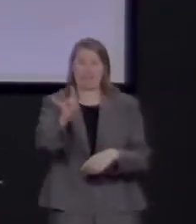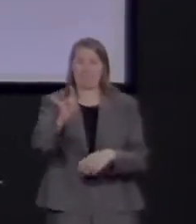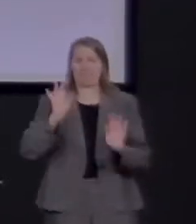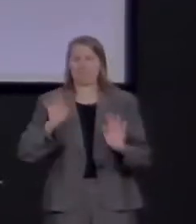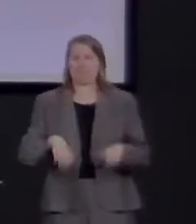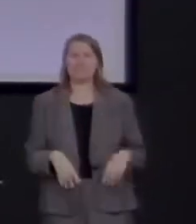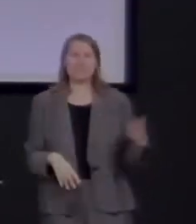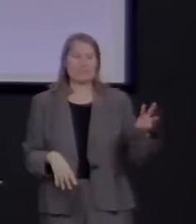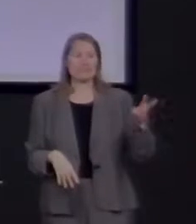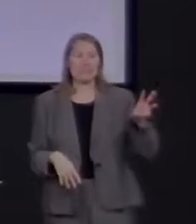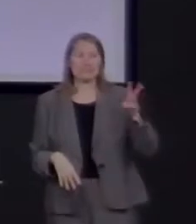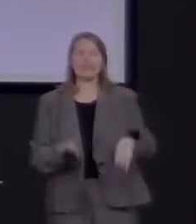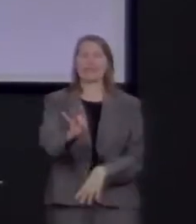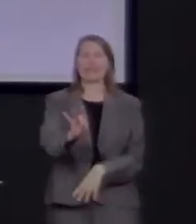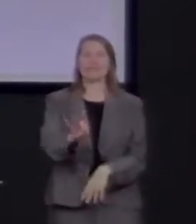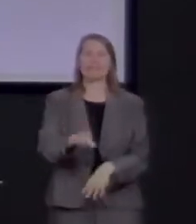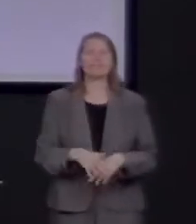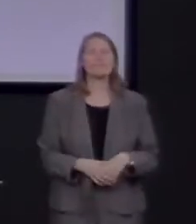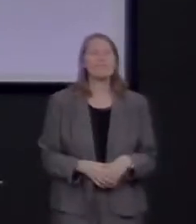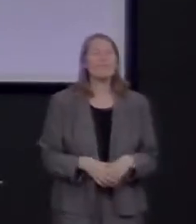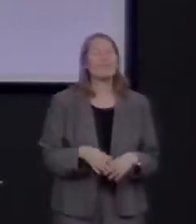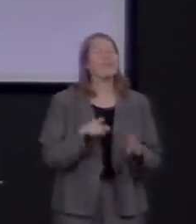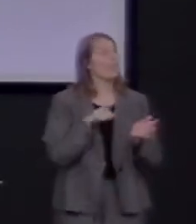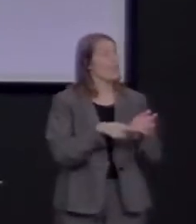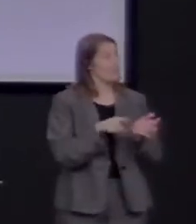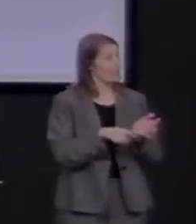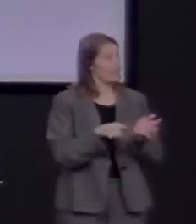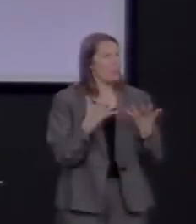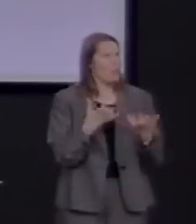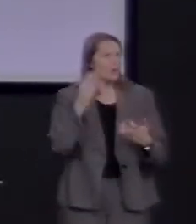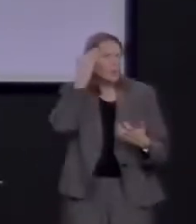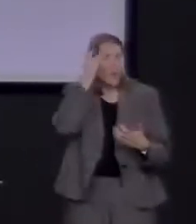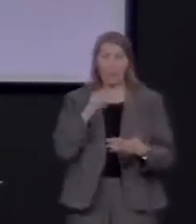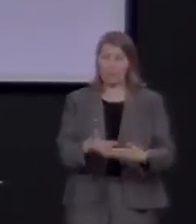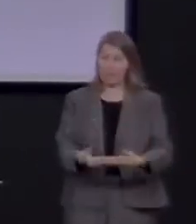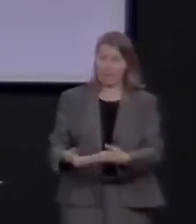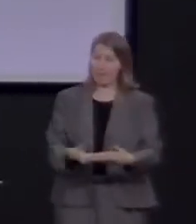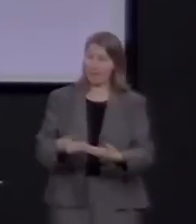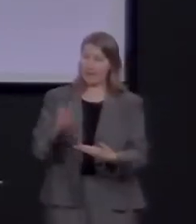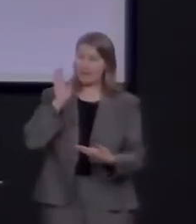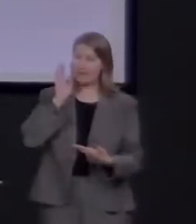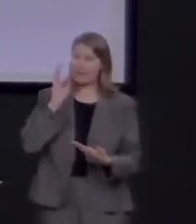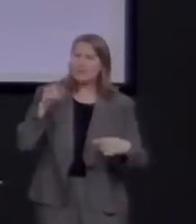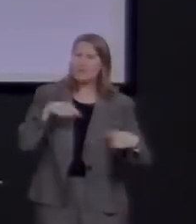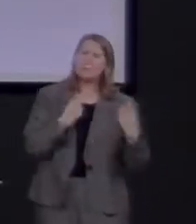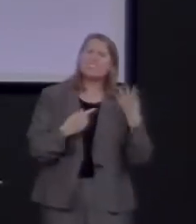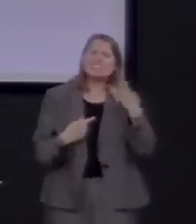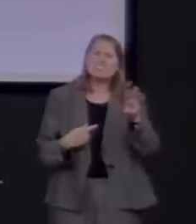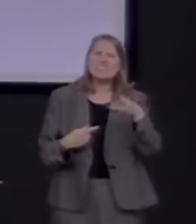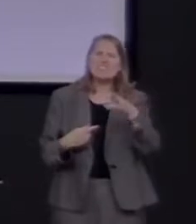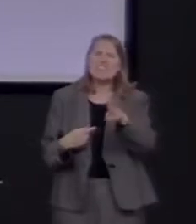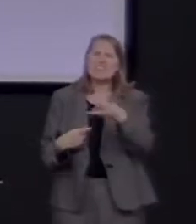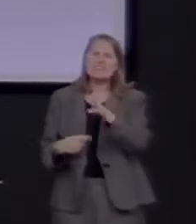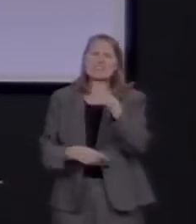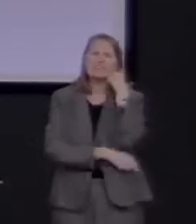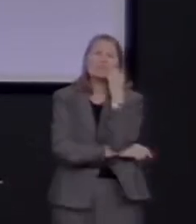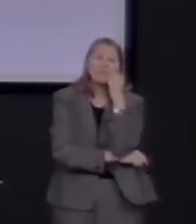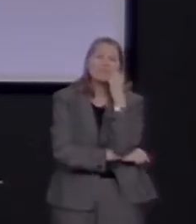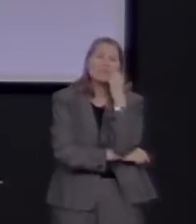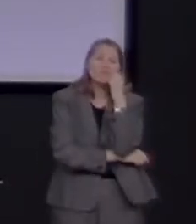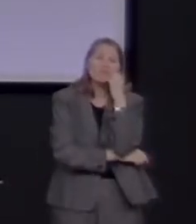from 16 to 8. And what the researcher is interested in is whether the infant who has become bored,